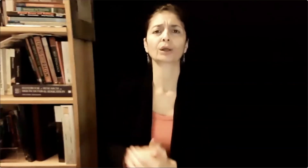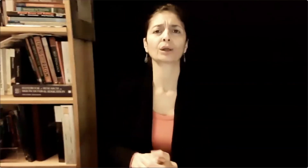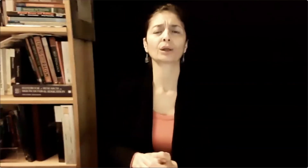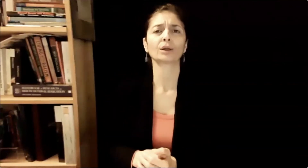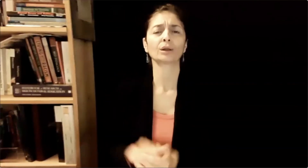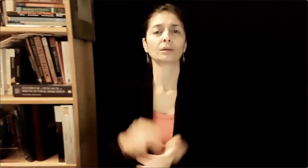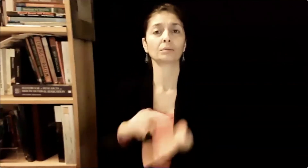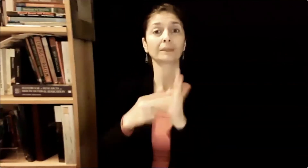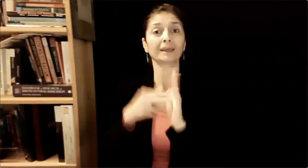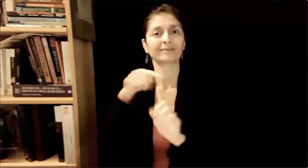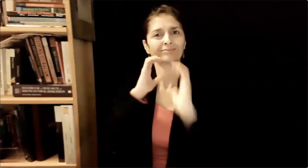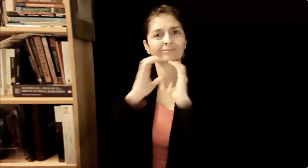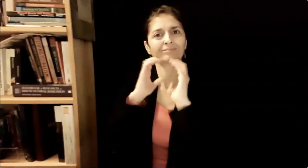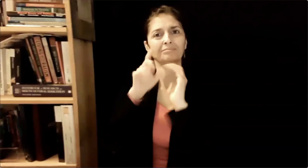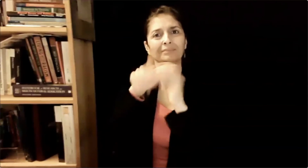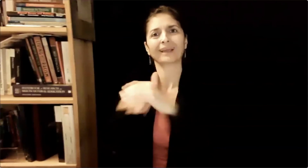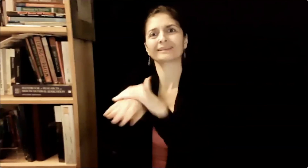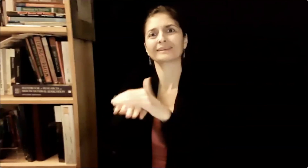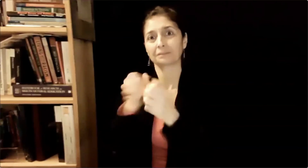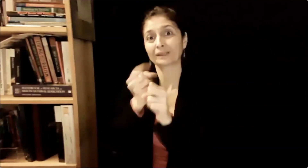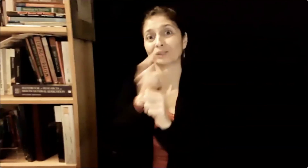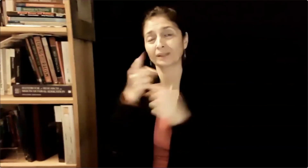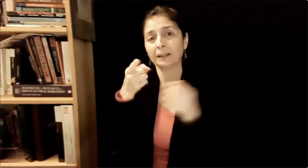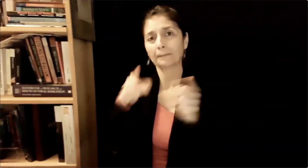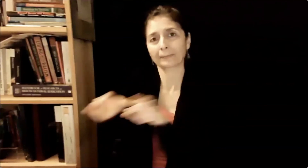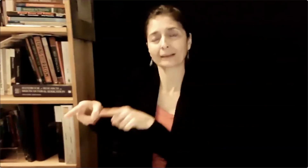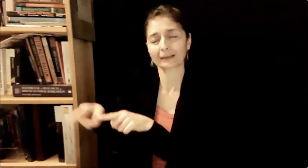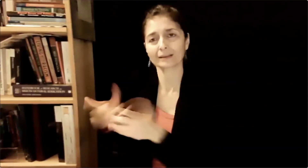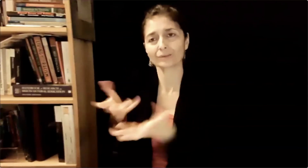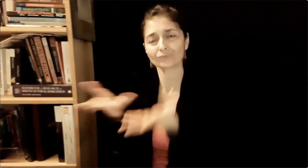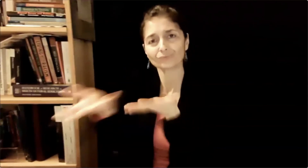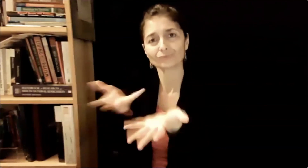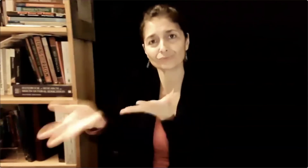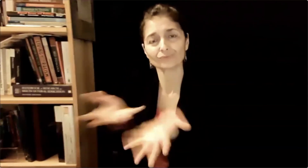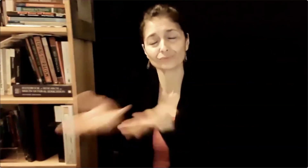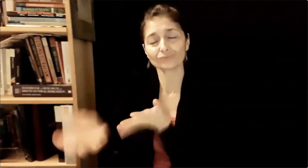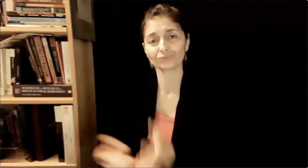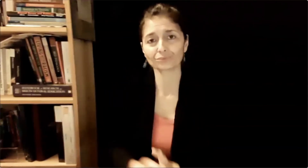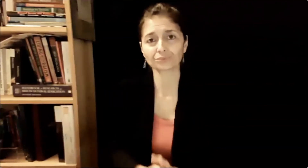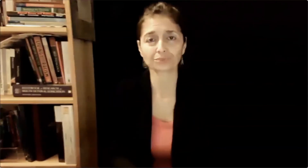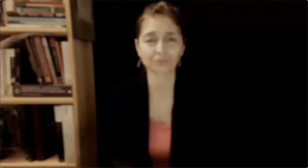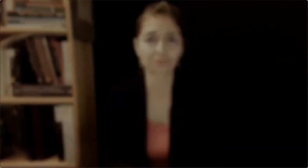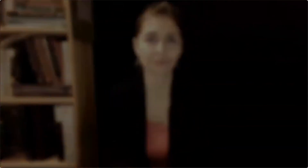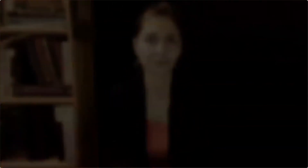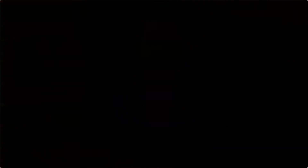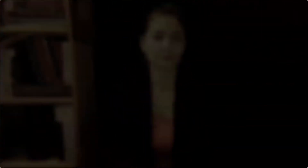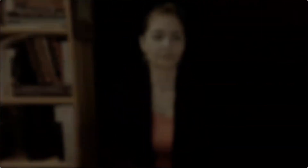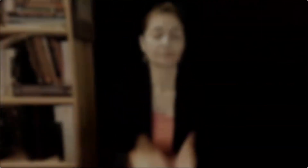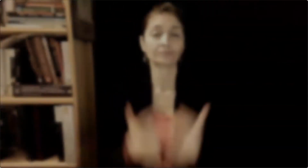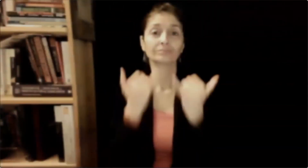them that knowledge so they can learn. But in order to do that, you must make sure that access to communication is happening.